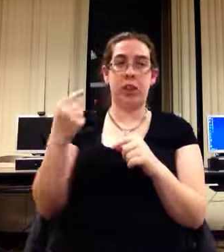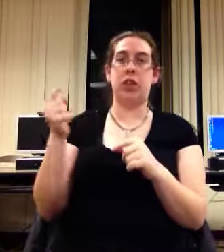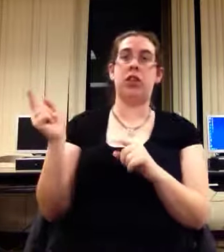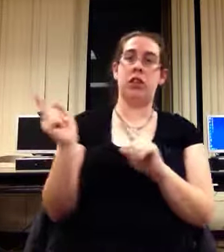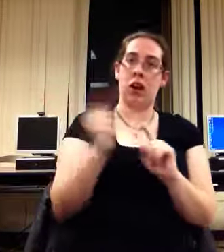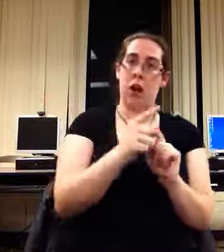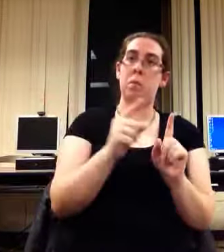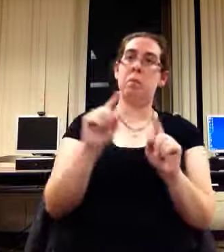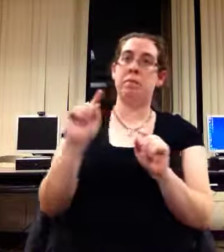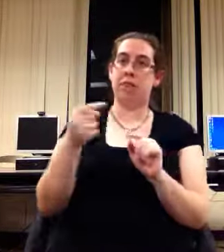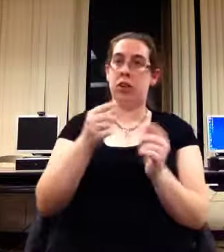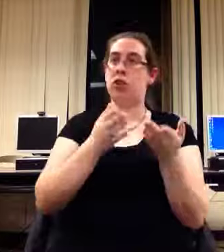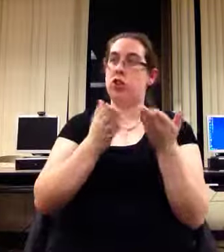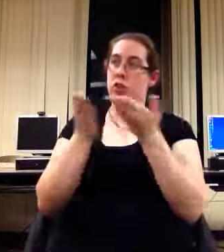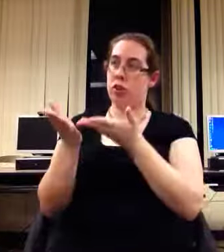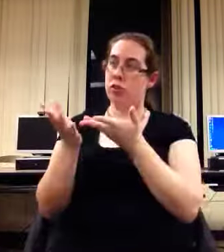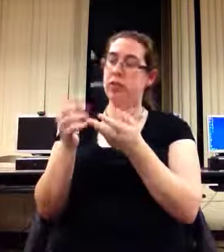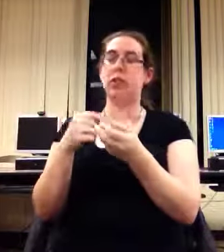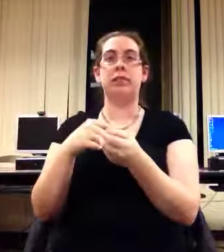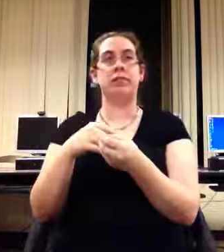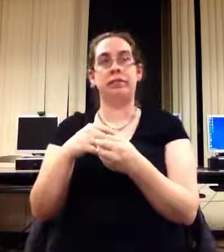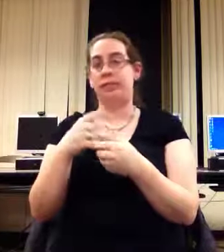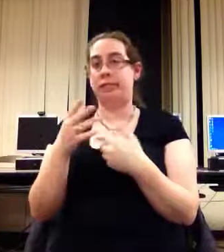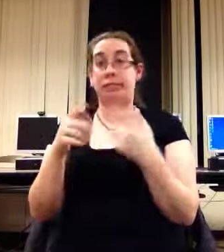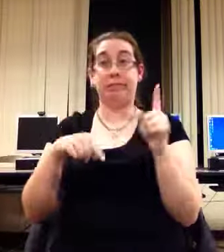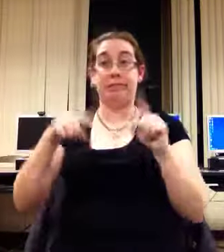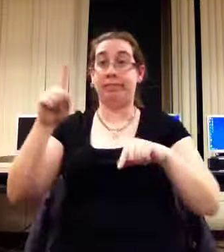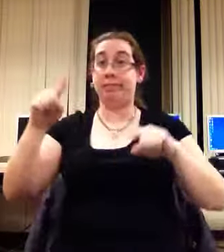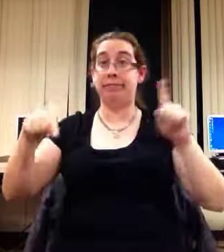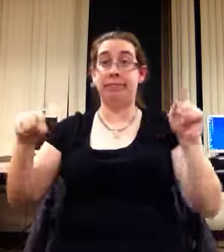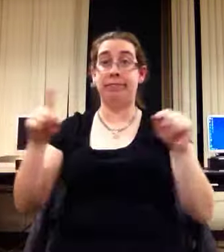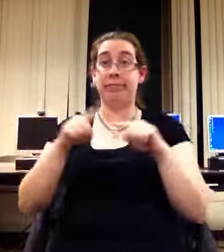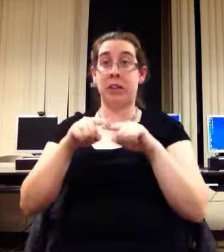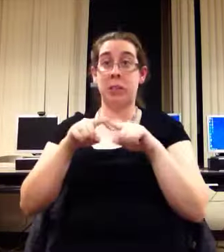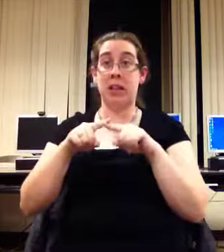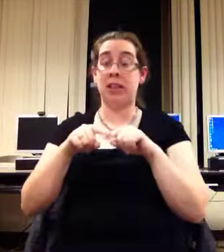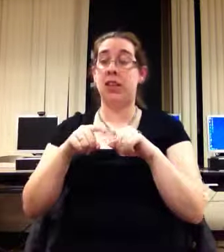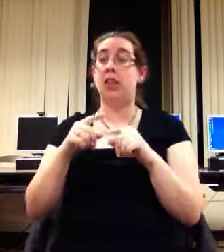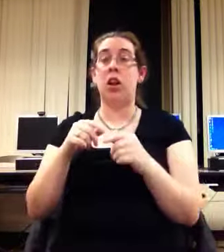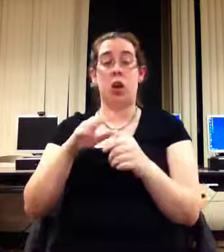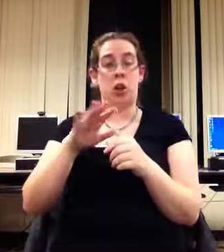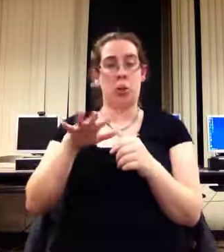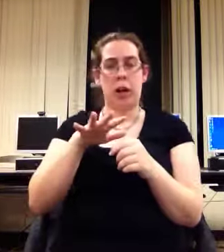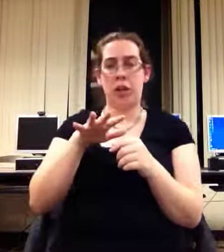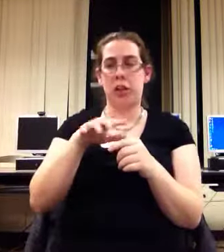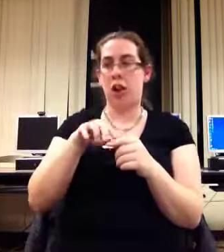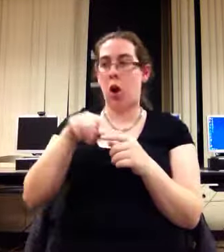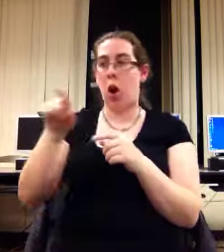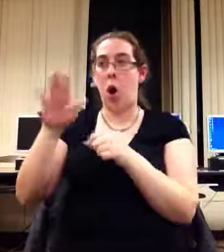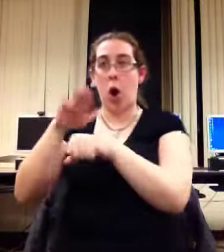available positions. The location of your job could be either on campus or off